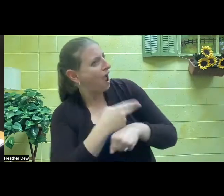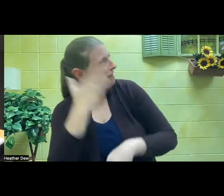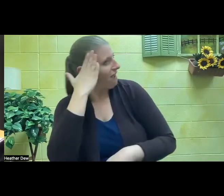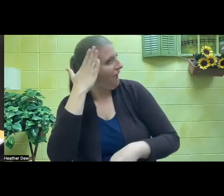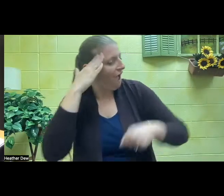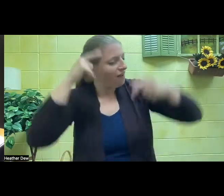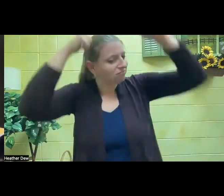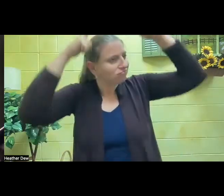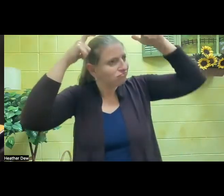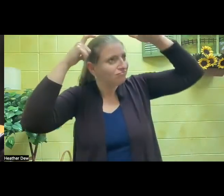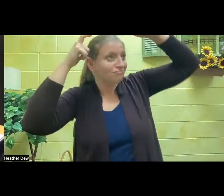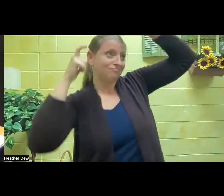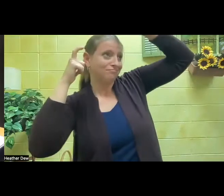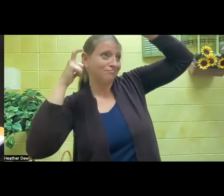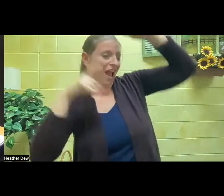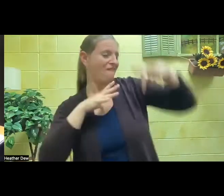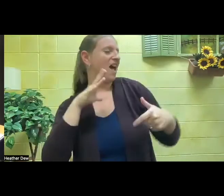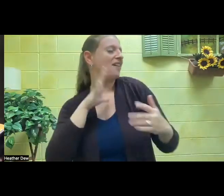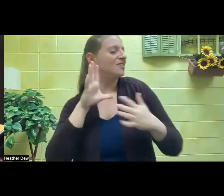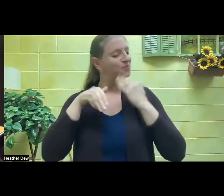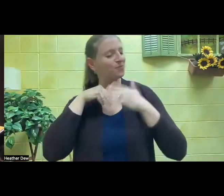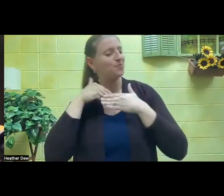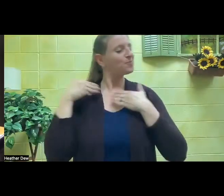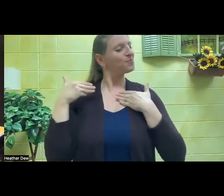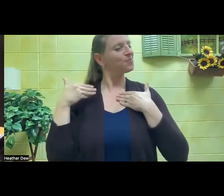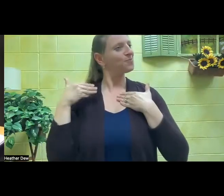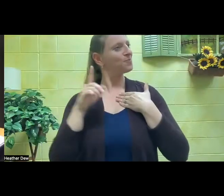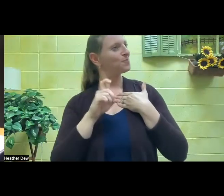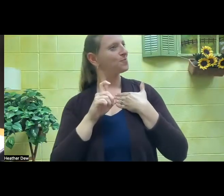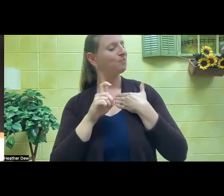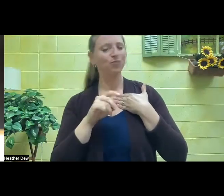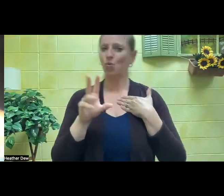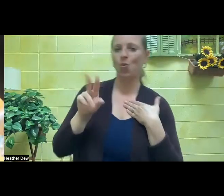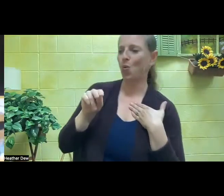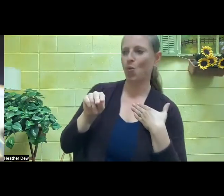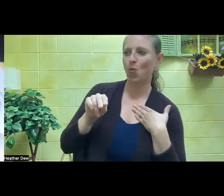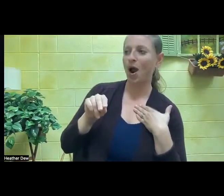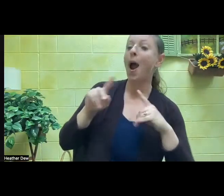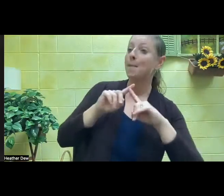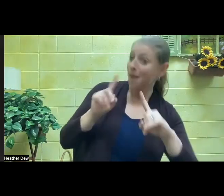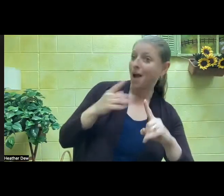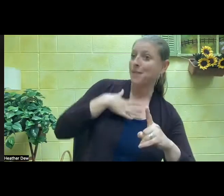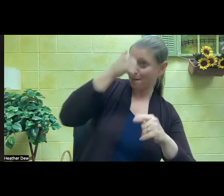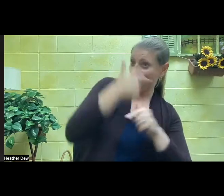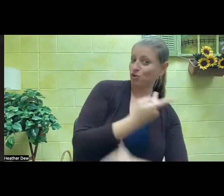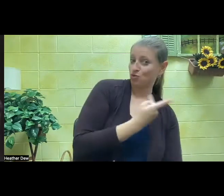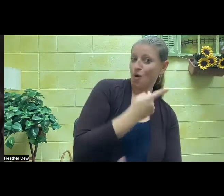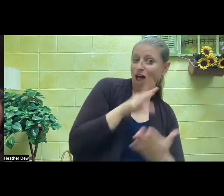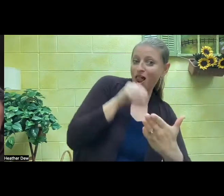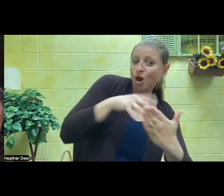asked Papan. No, no, he laughed. But we did learn about opera. Oh, look at